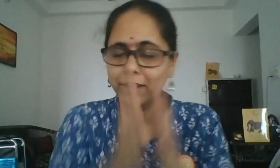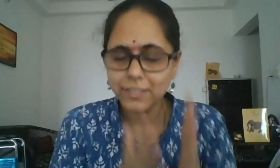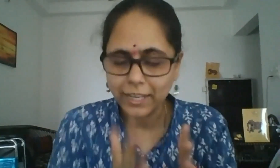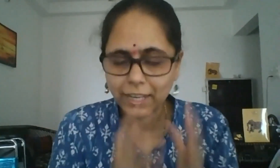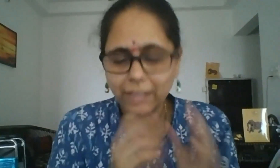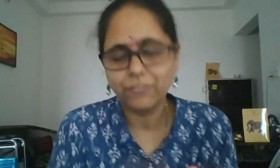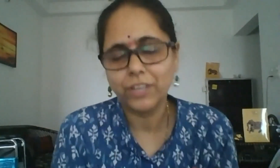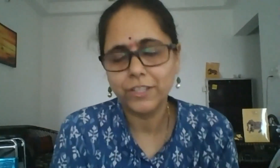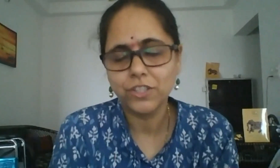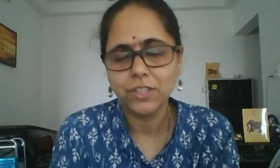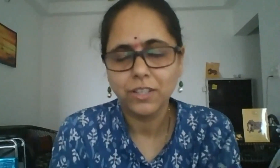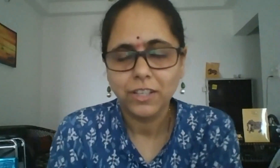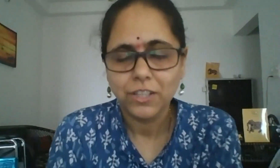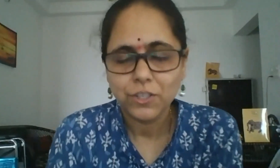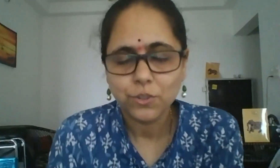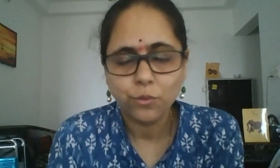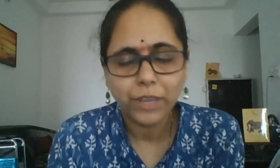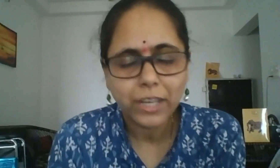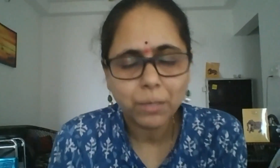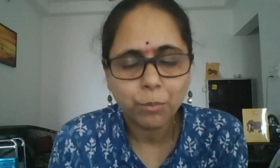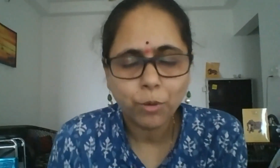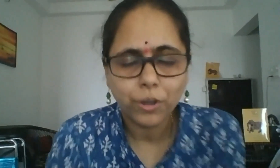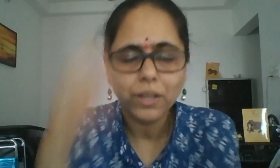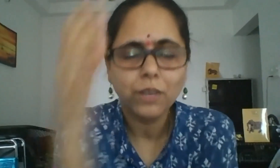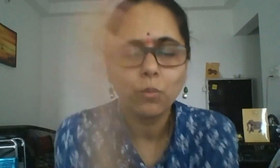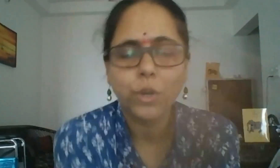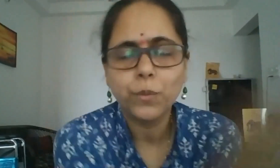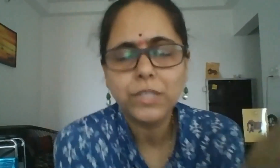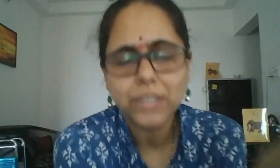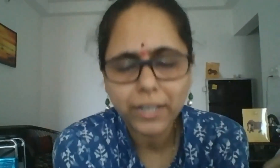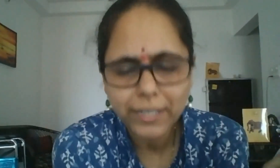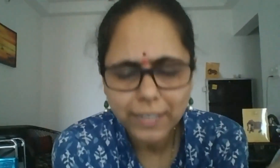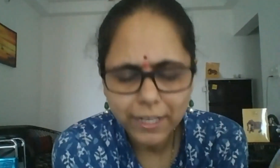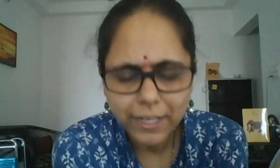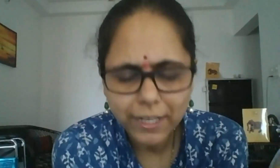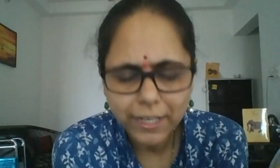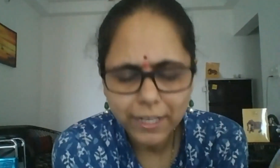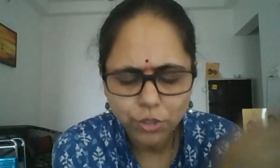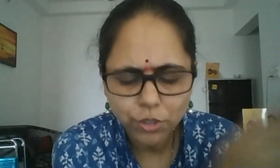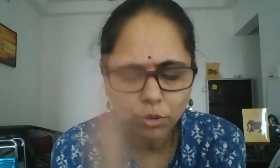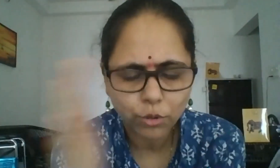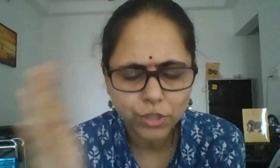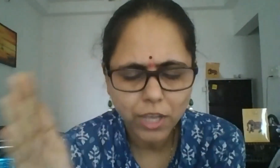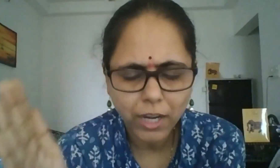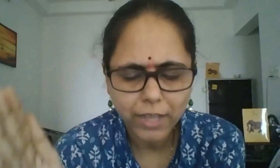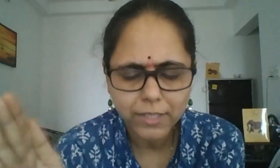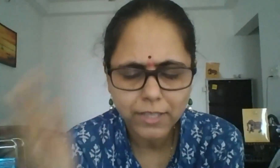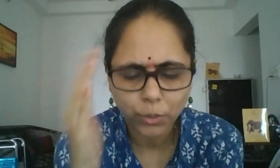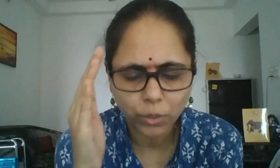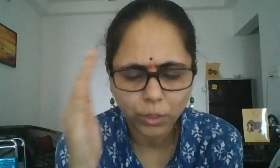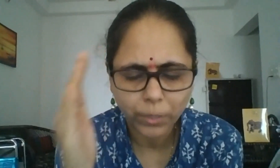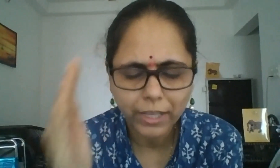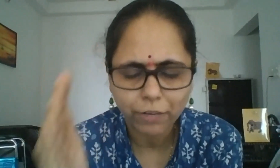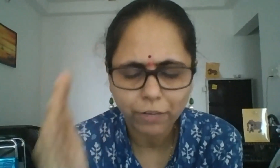sign language? So very important what we started. Let us just close our eyes and do a quick